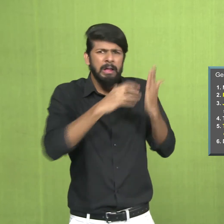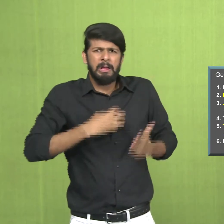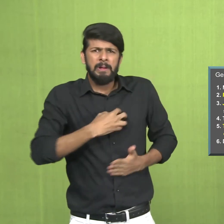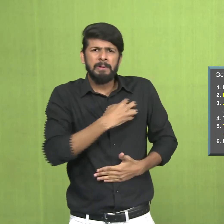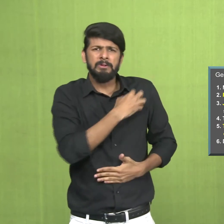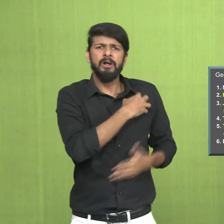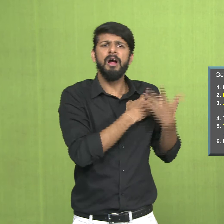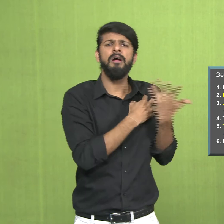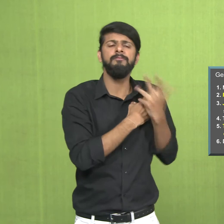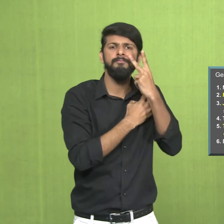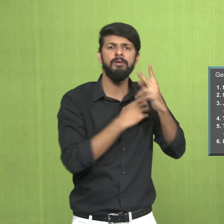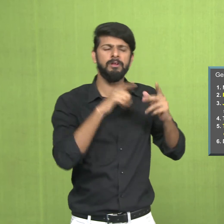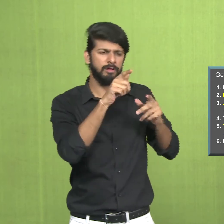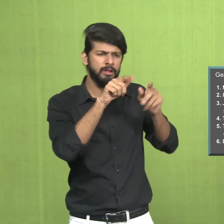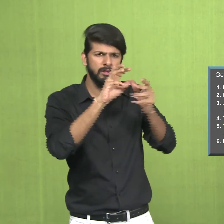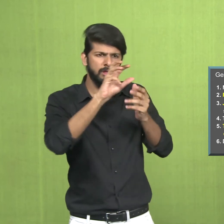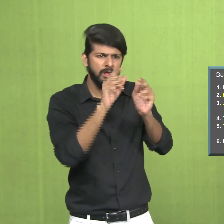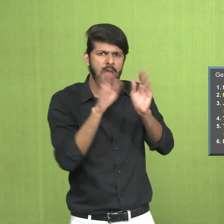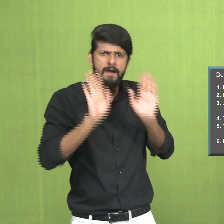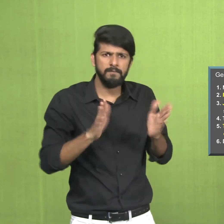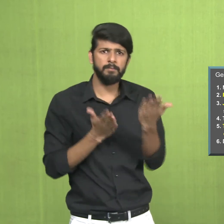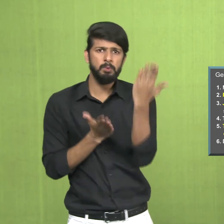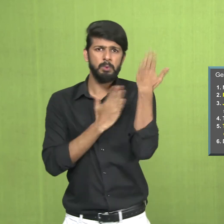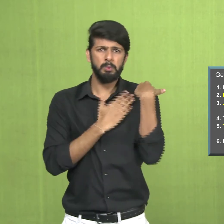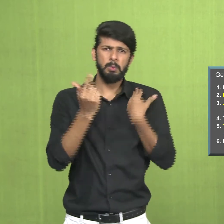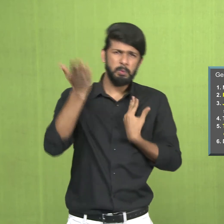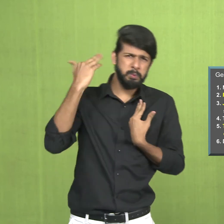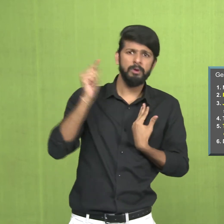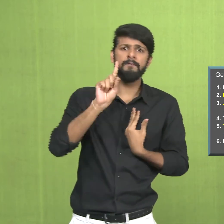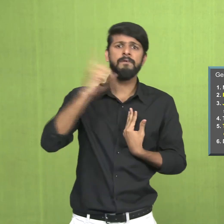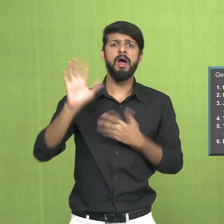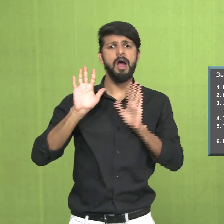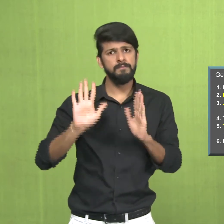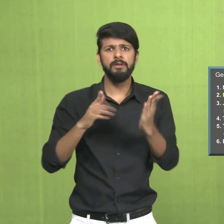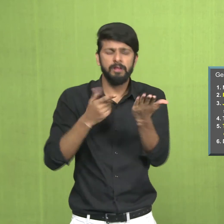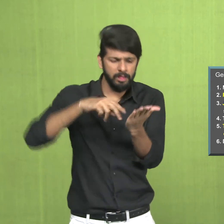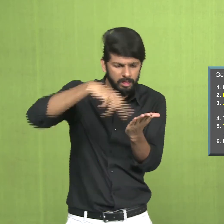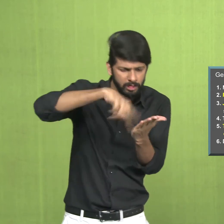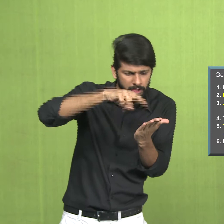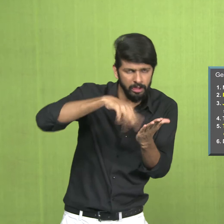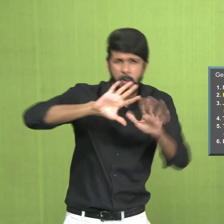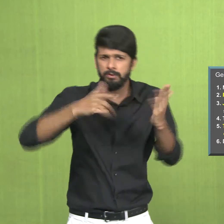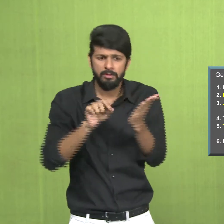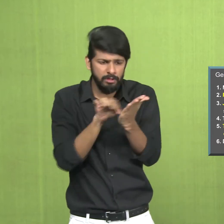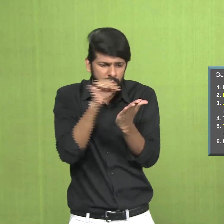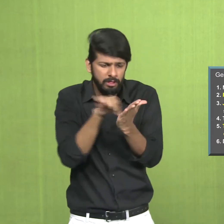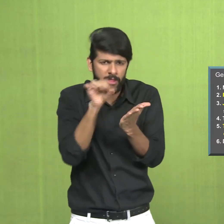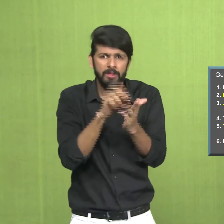that the Indus Valley civilization people were already designing their clothes in that